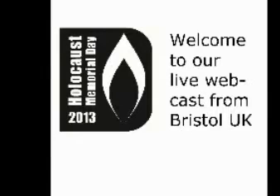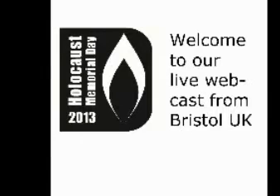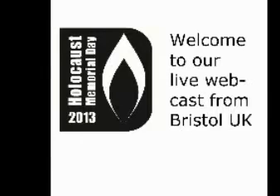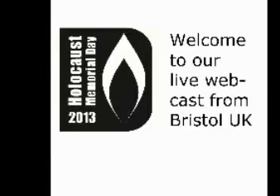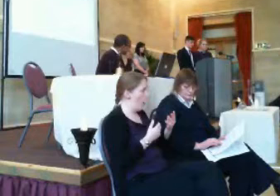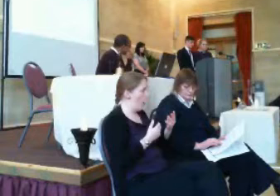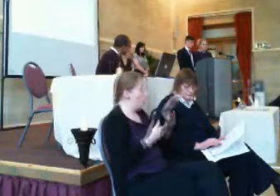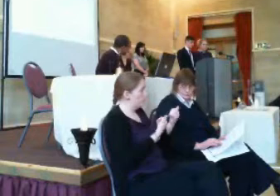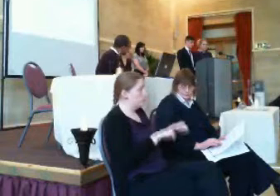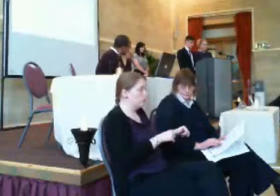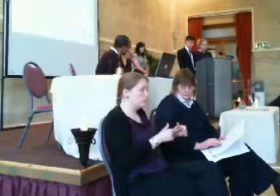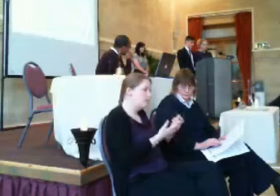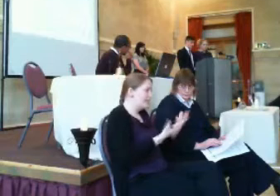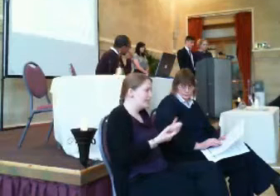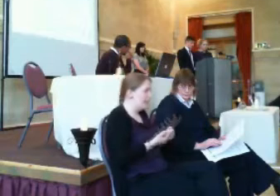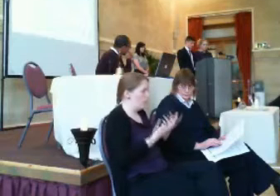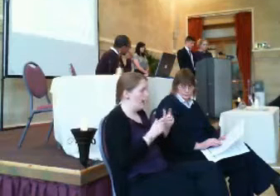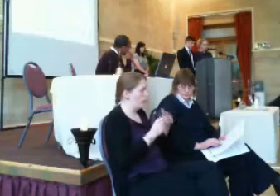accept Jews.